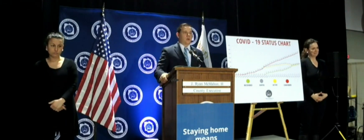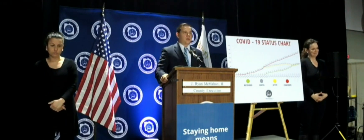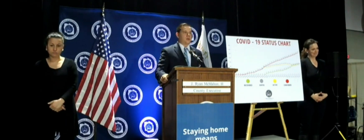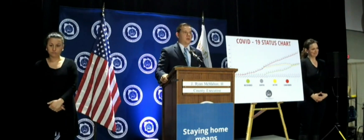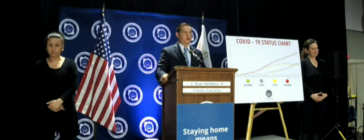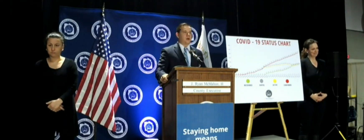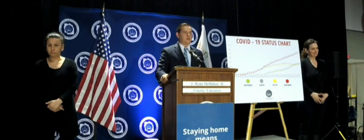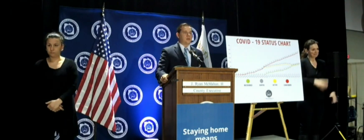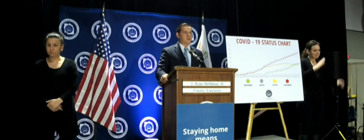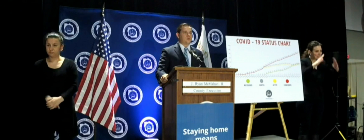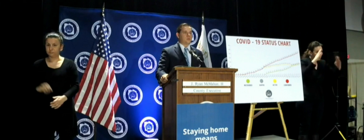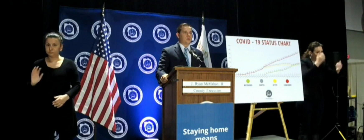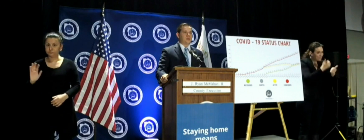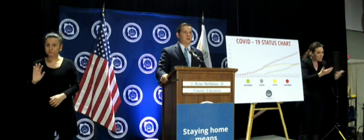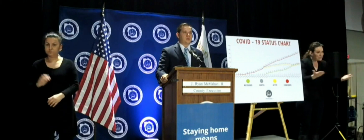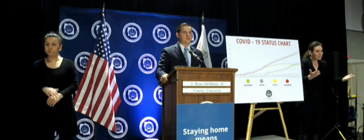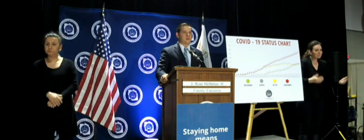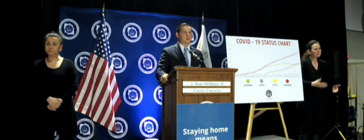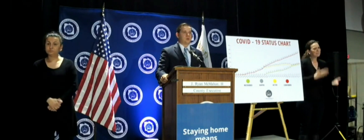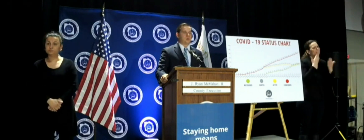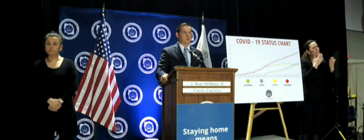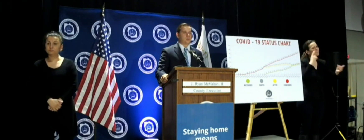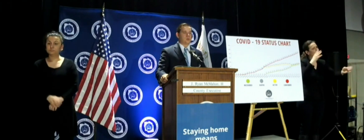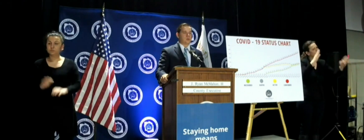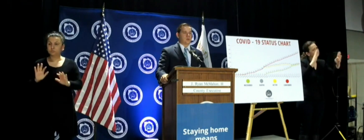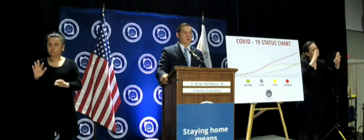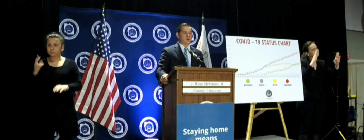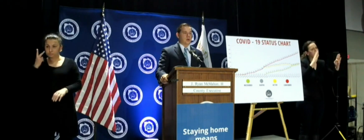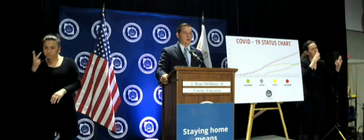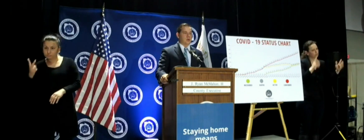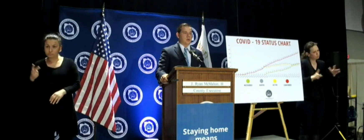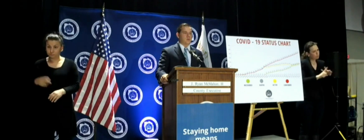Hello, everybody. Thank you for being here this afternoon.